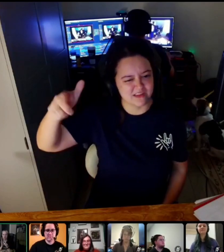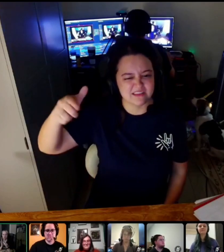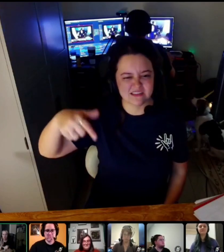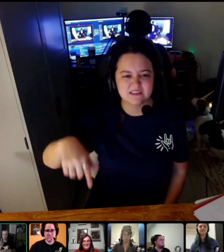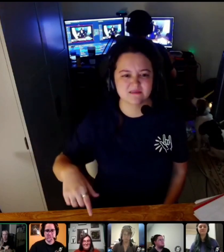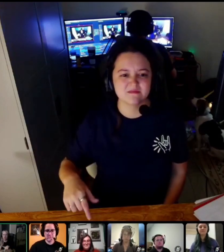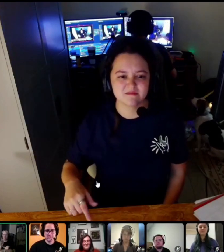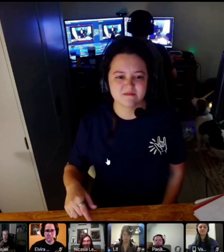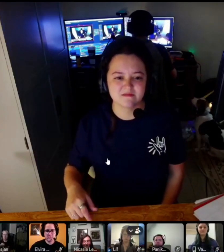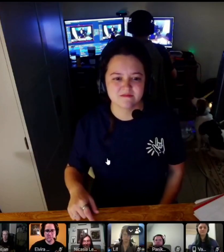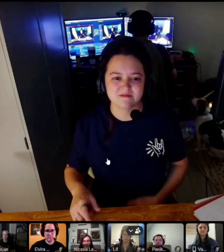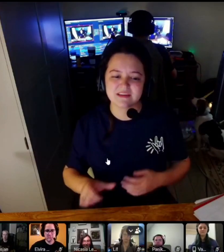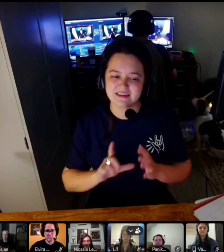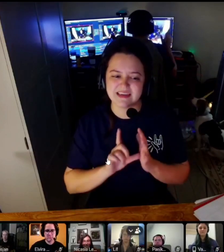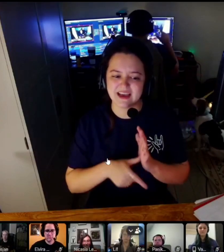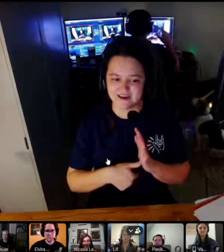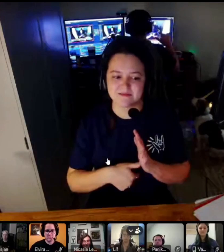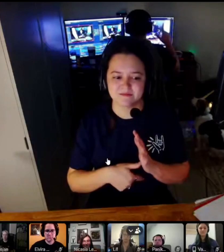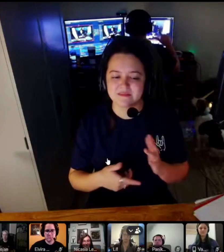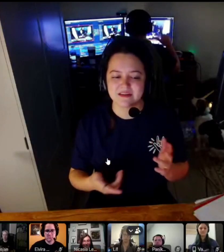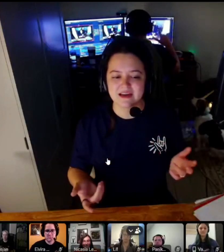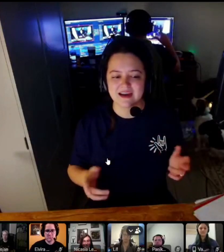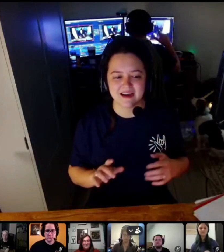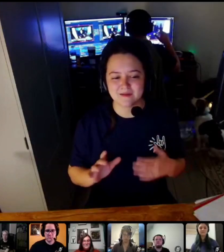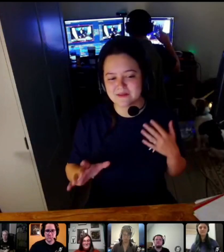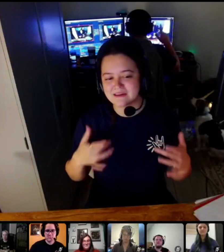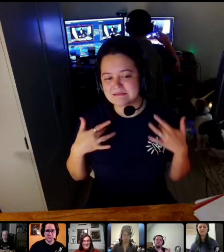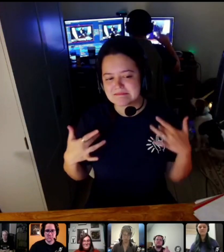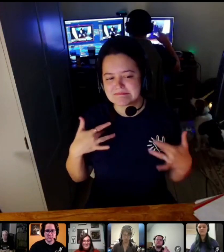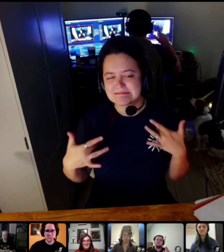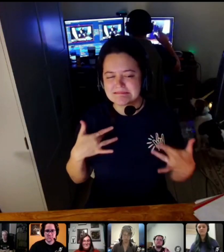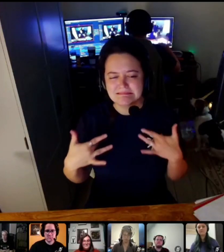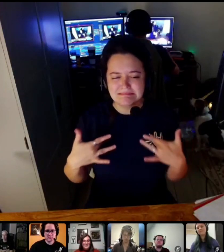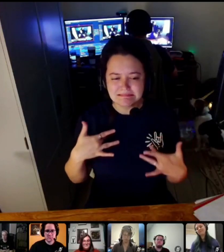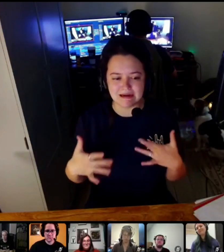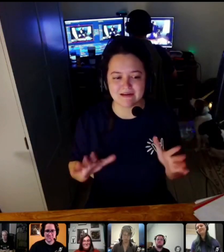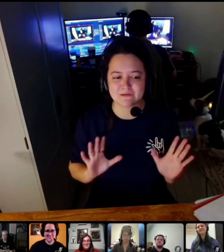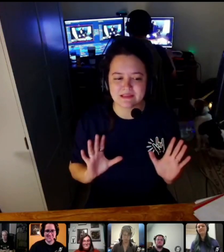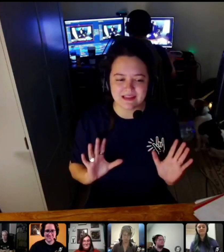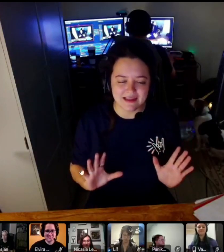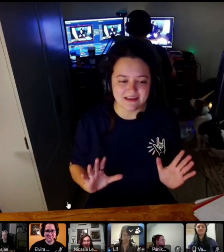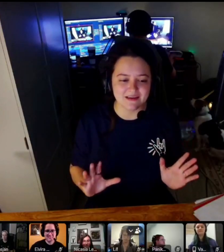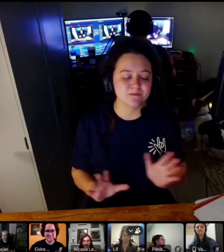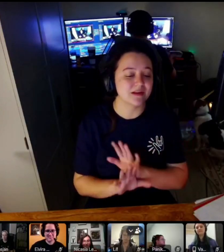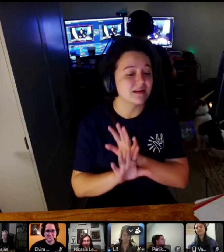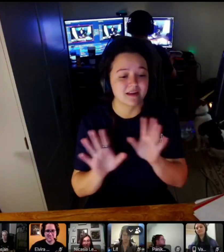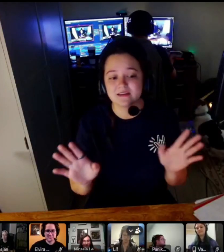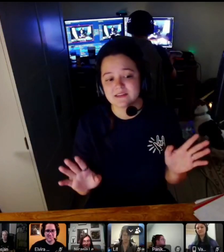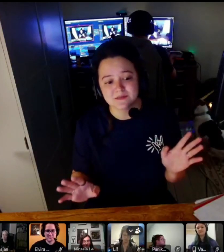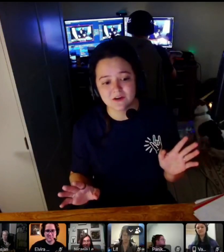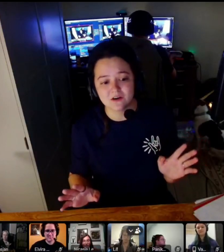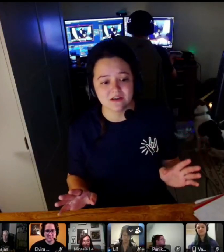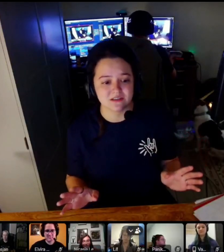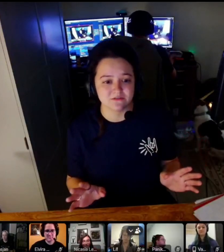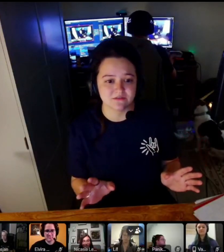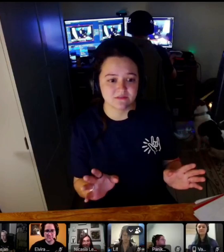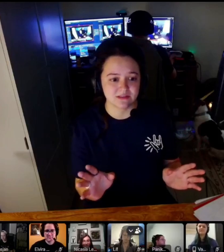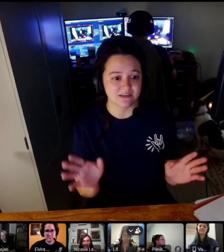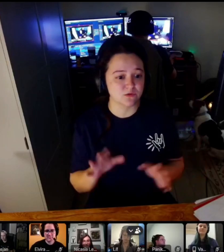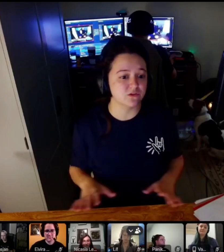this. once. Yeah. I'm not, I don't really like it, but again, it's up to y'all. And if that's what you